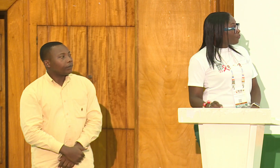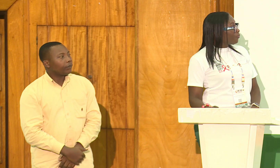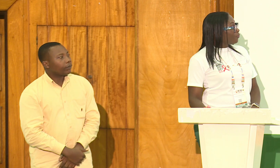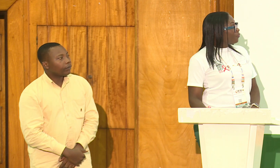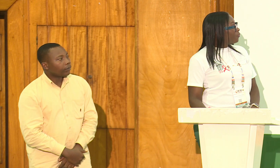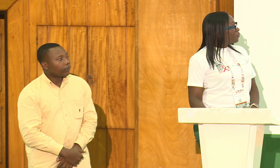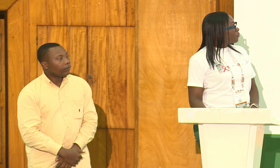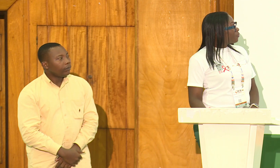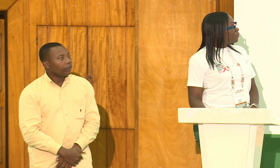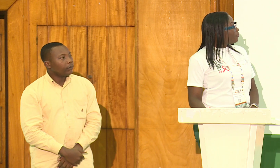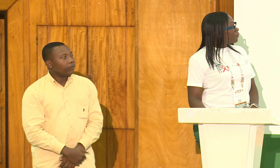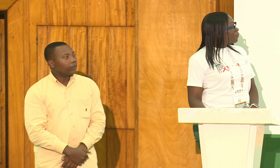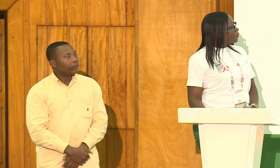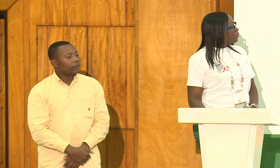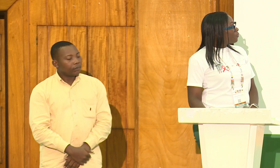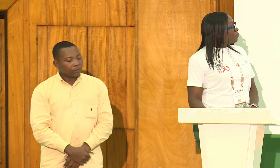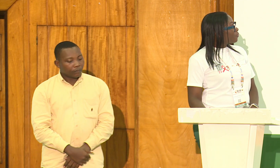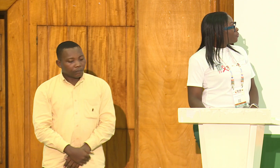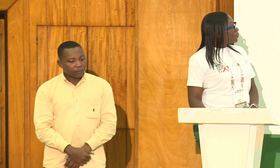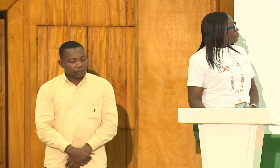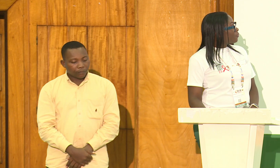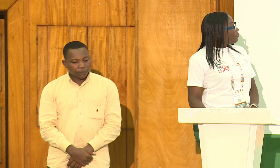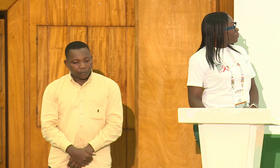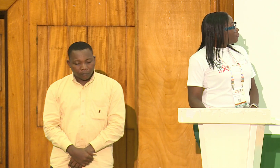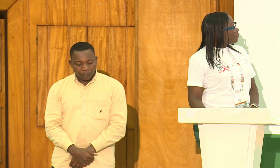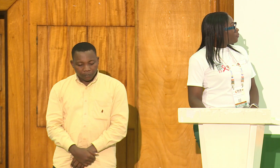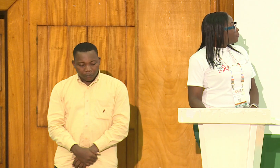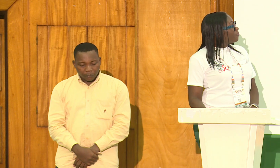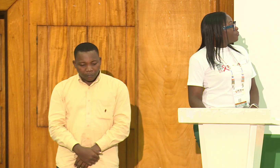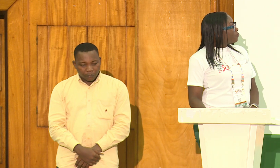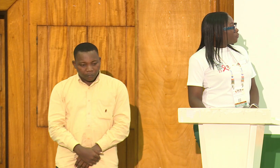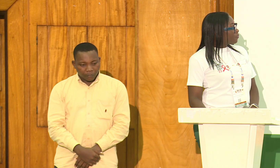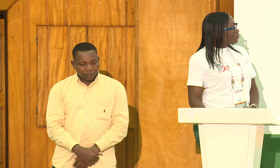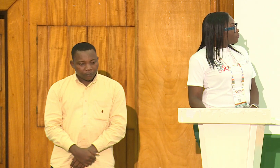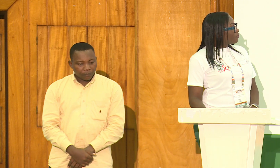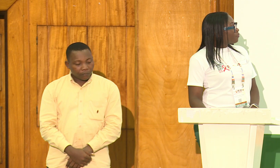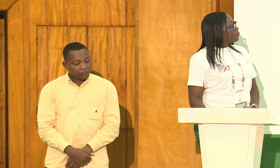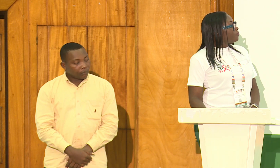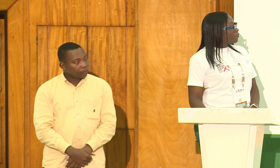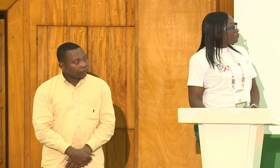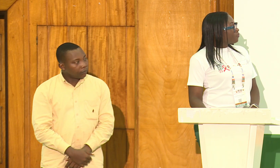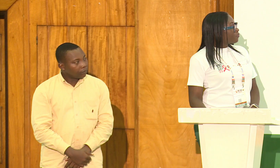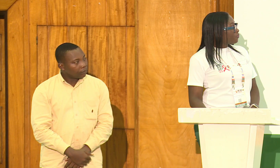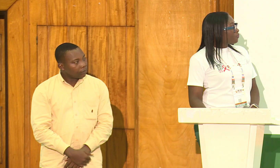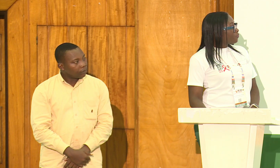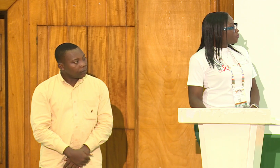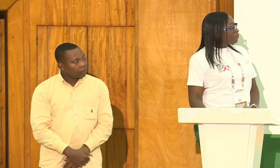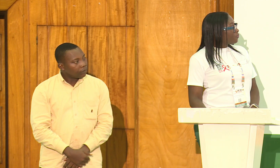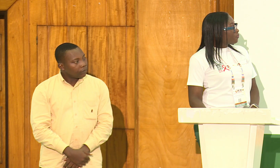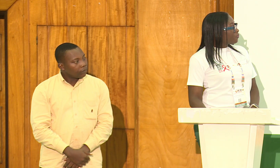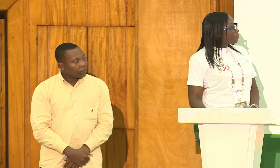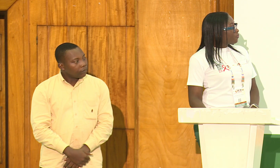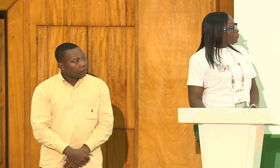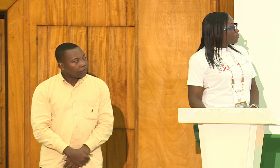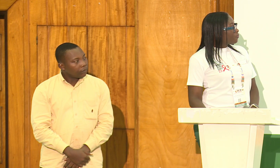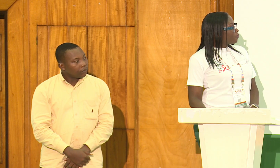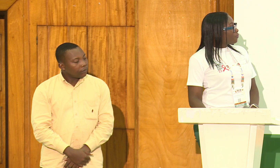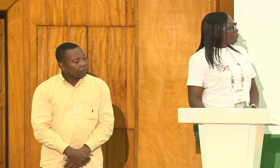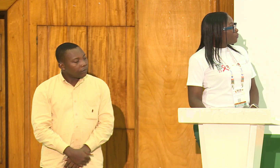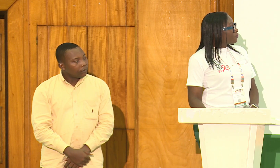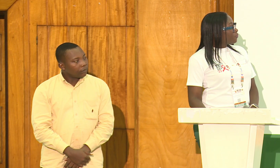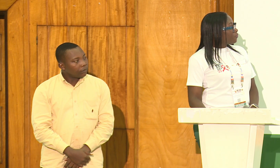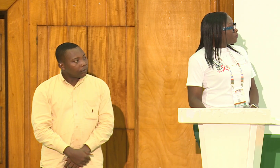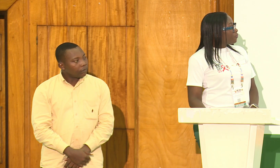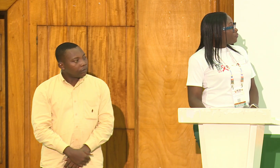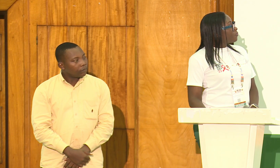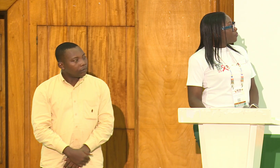It was made by actuaries. It's good for population level data, but for individual health, it's not great or